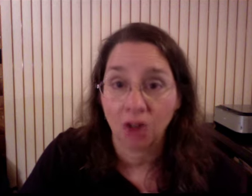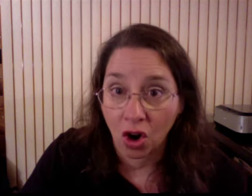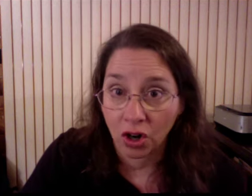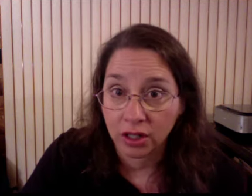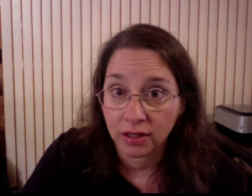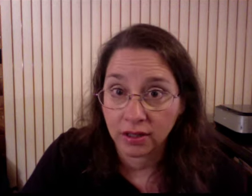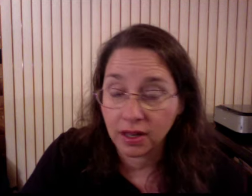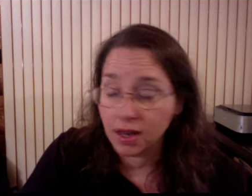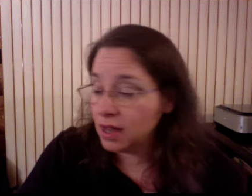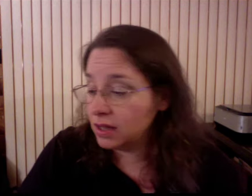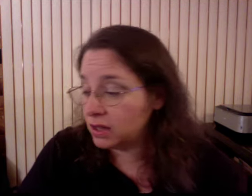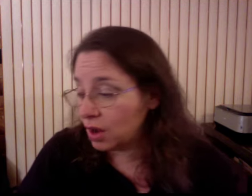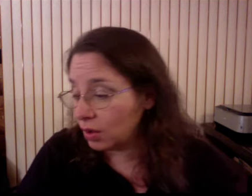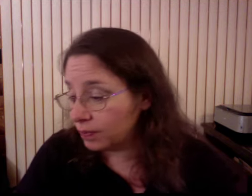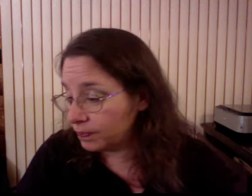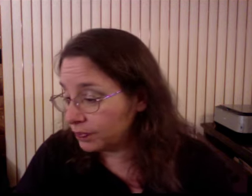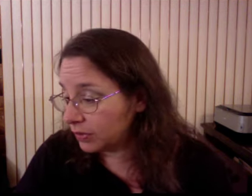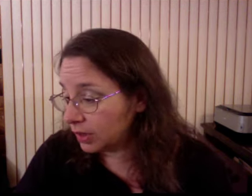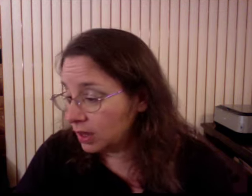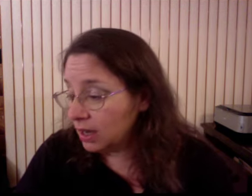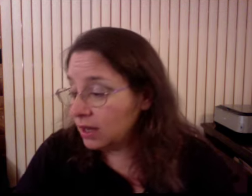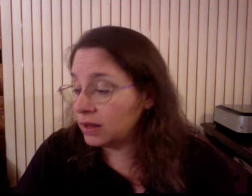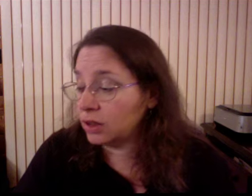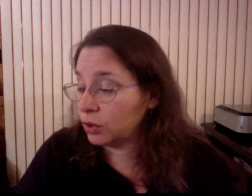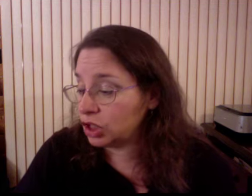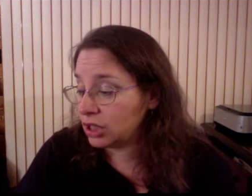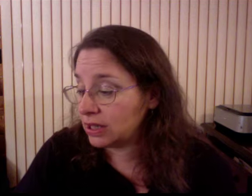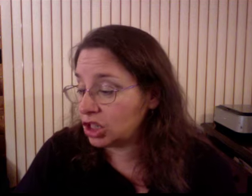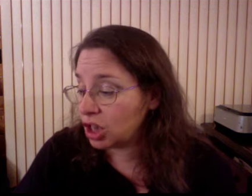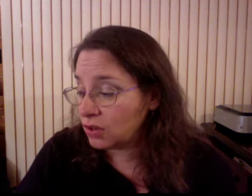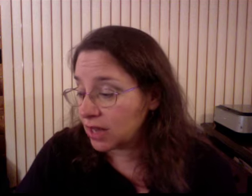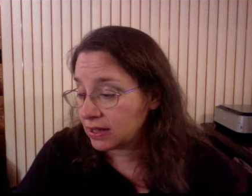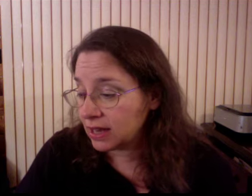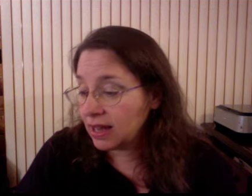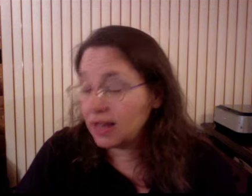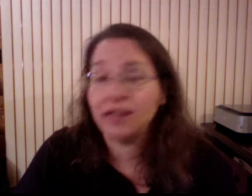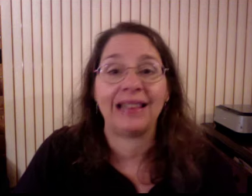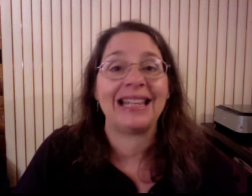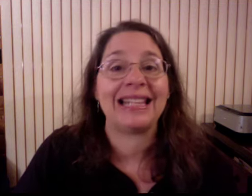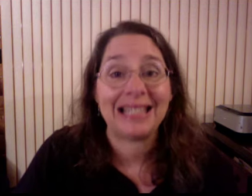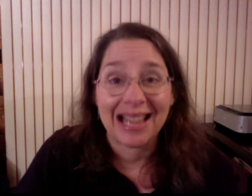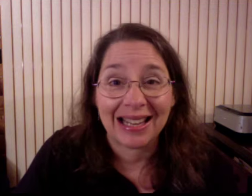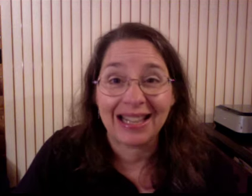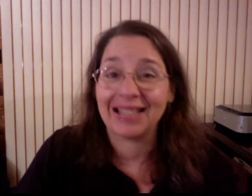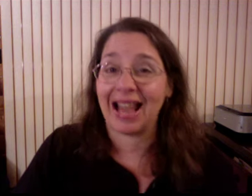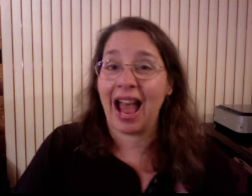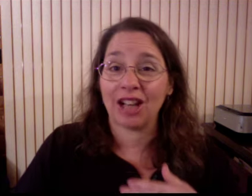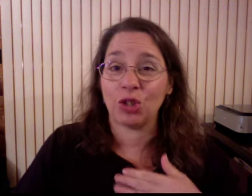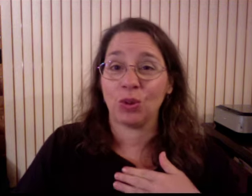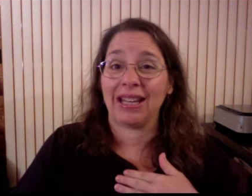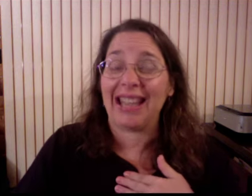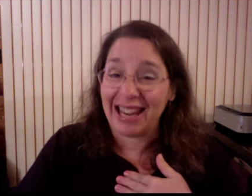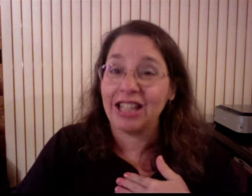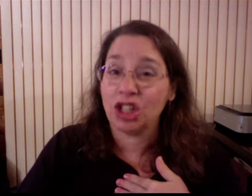heart." So, the Lord Jesus shows us that the sin is actually